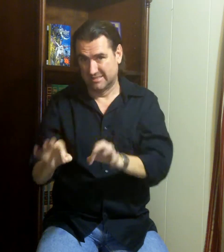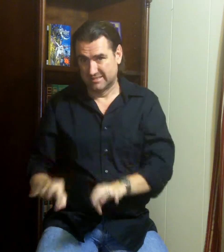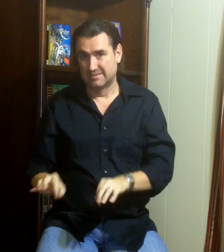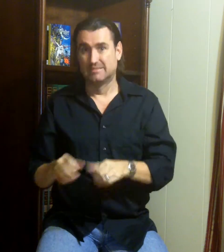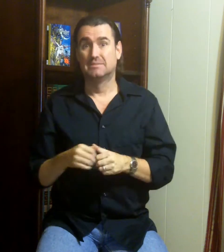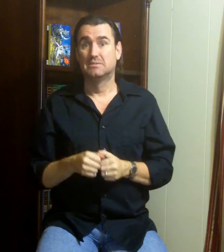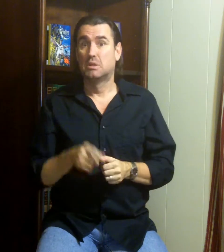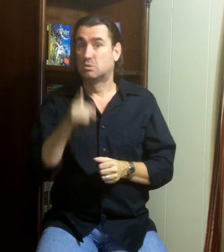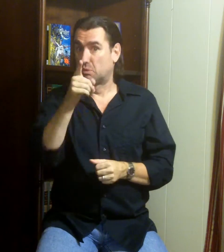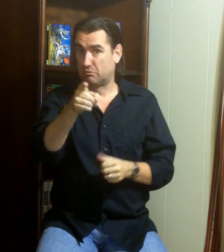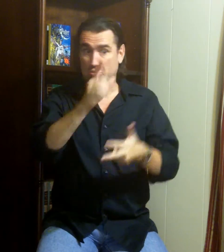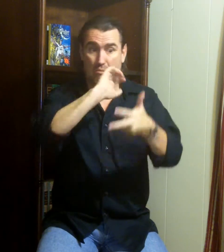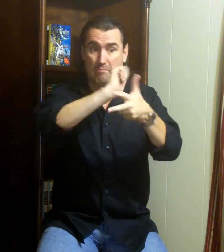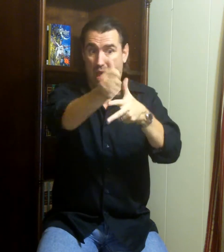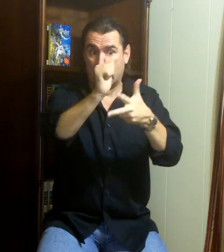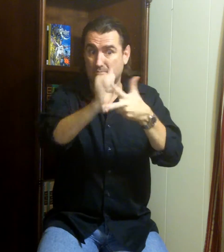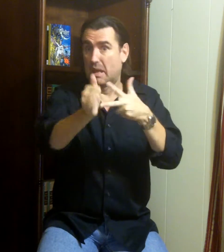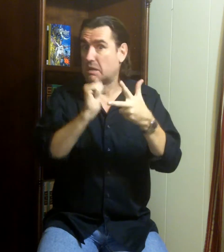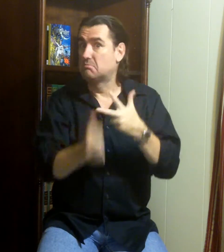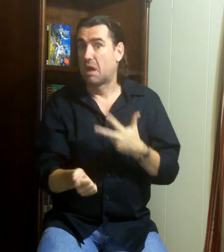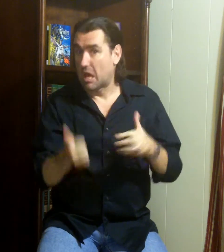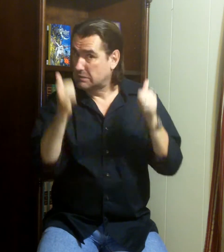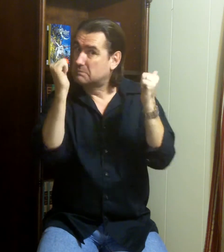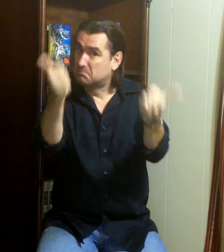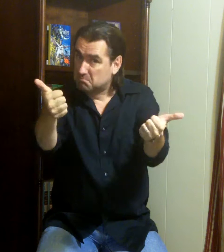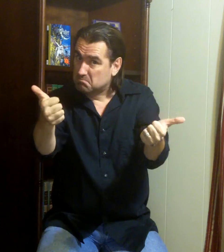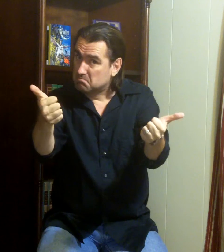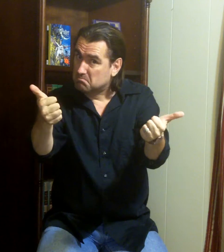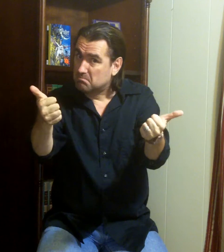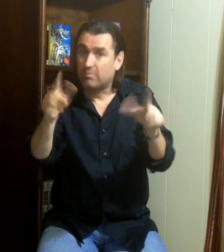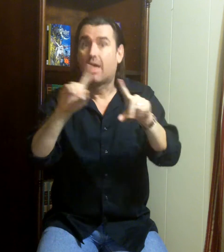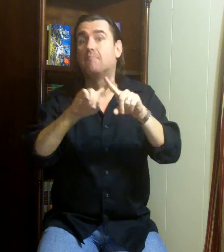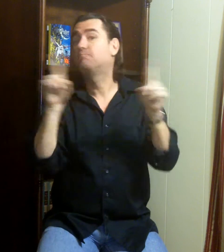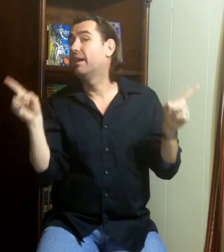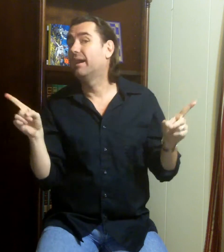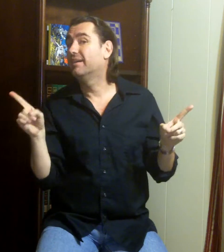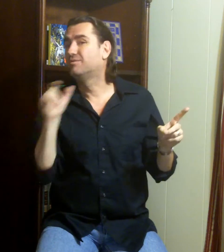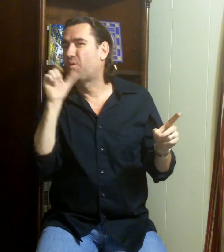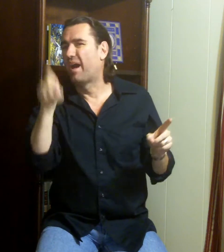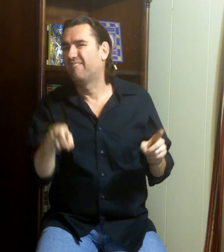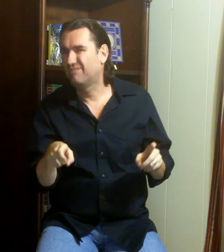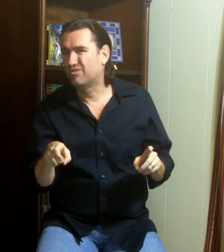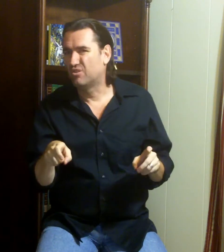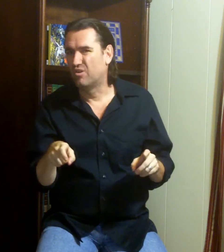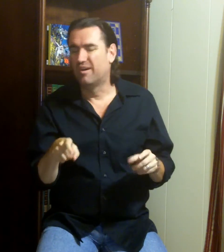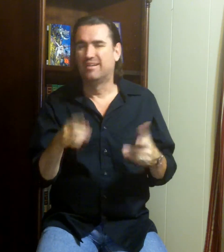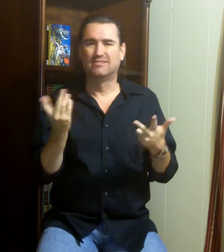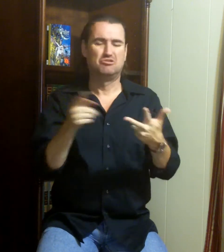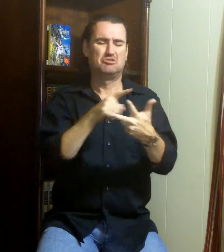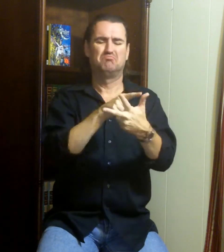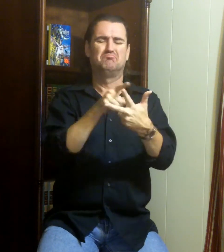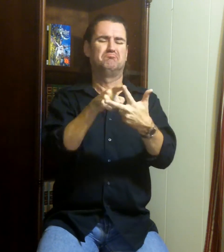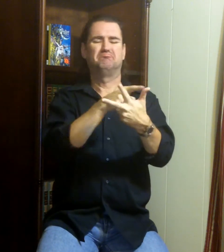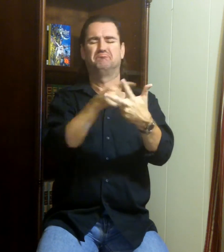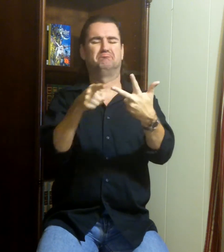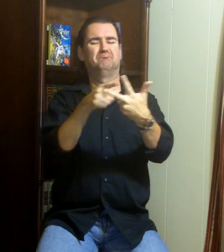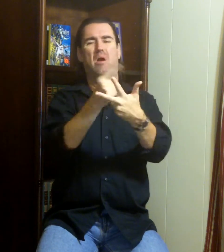pass all 3 of the categories, that's great, but you only need to pass one of the categories to earn your overall